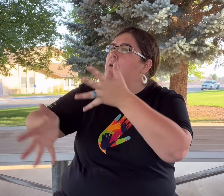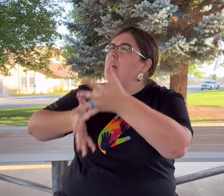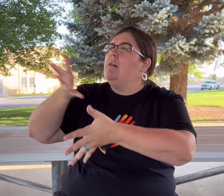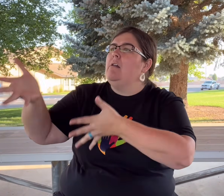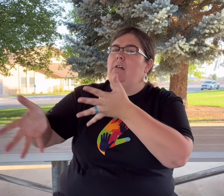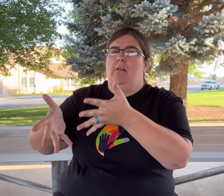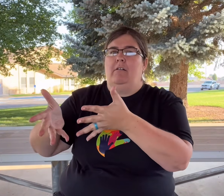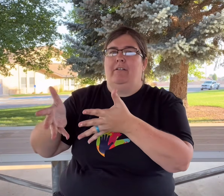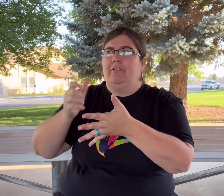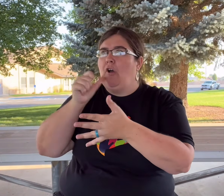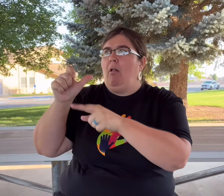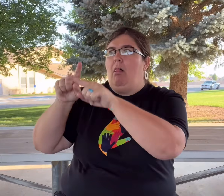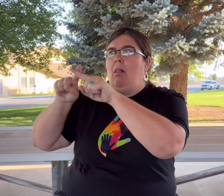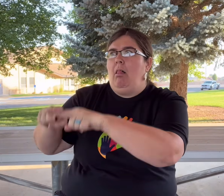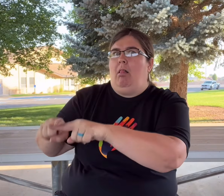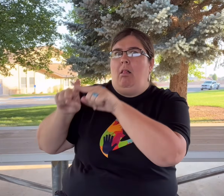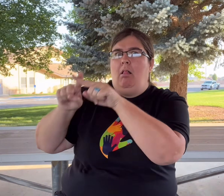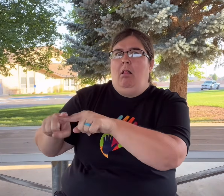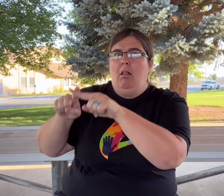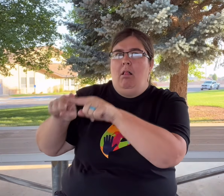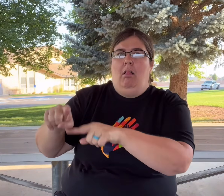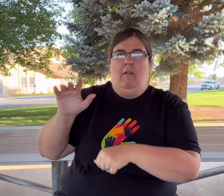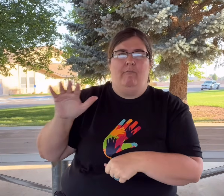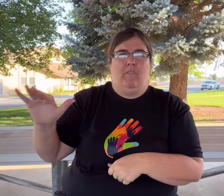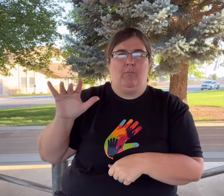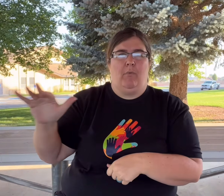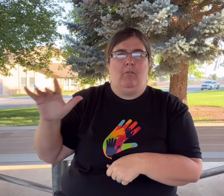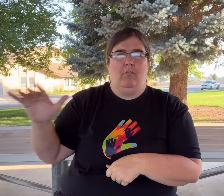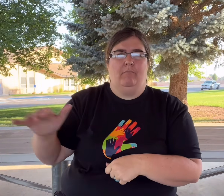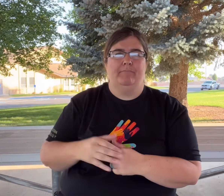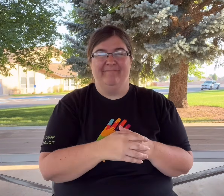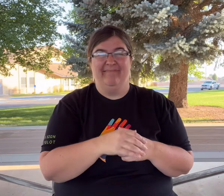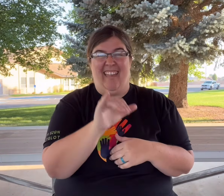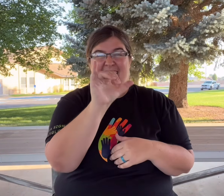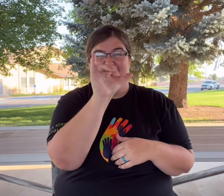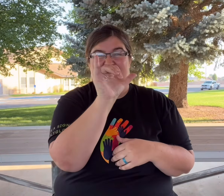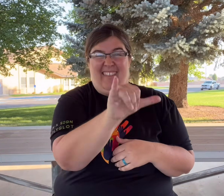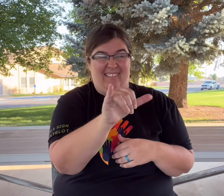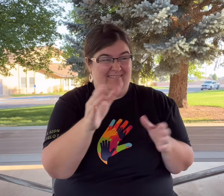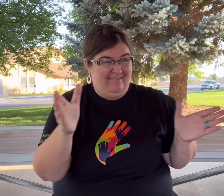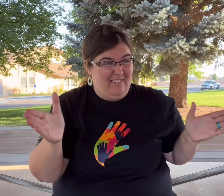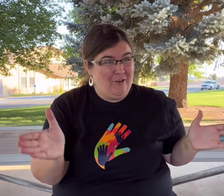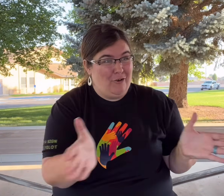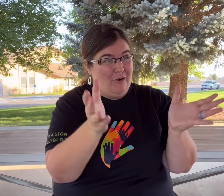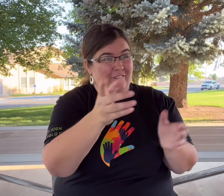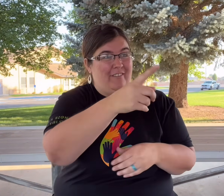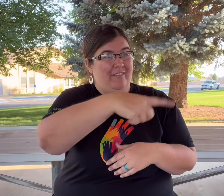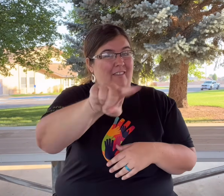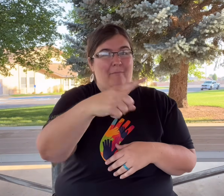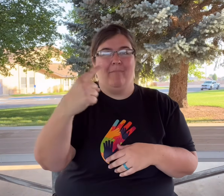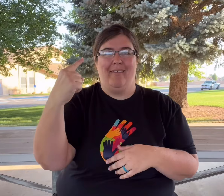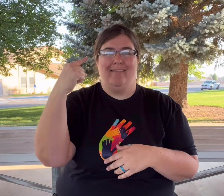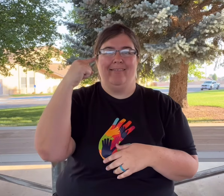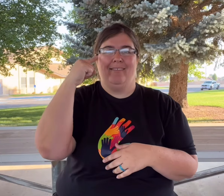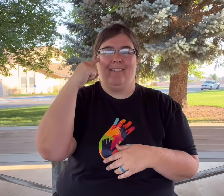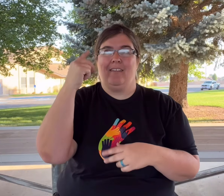signing, so as to not be overly reliant on finger spelling. They can gesture. So I'm encouraging them to think